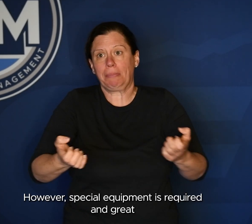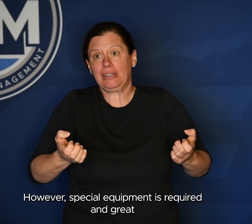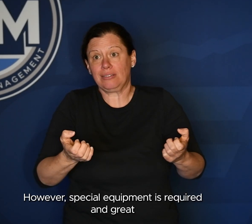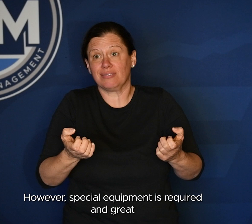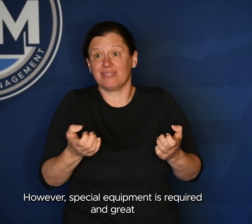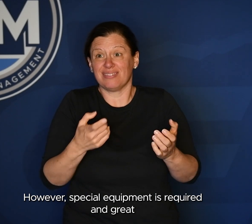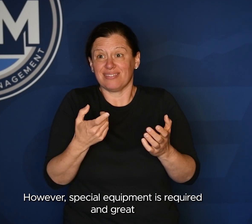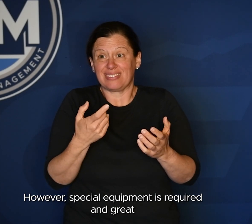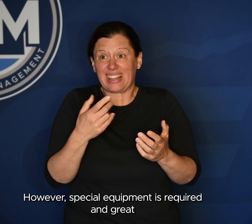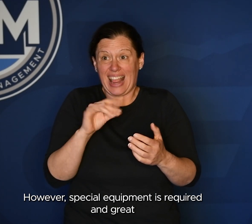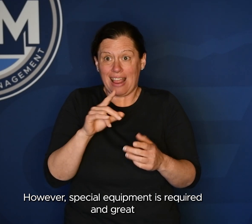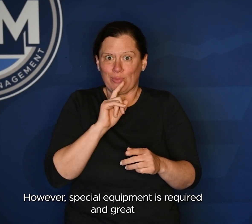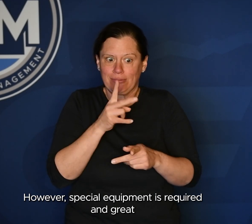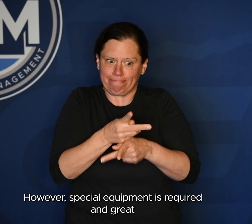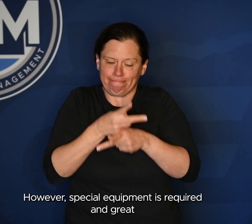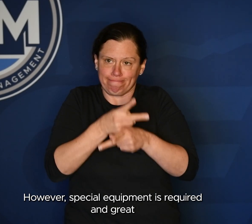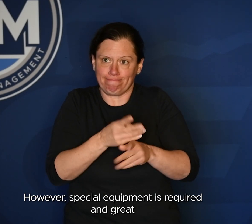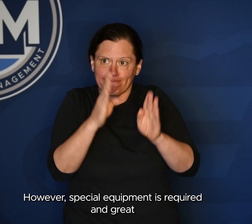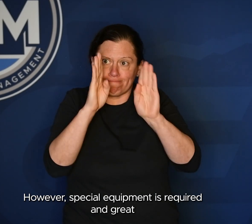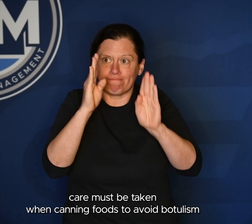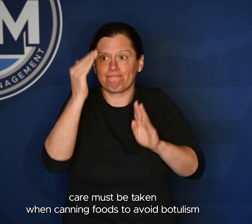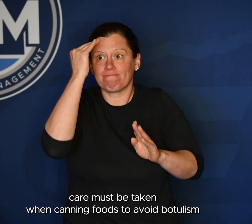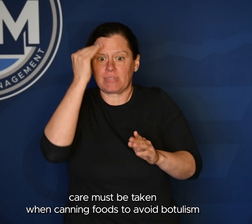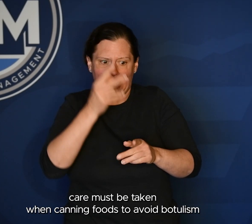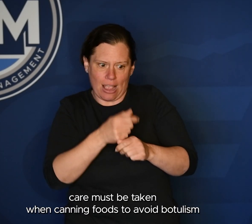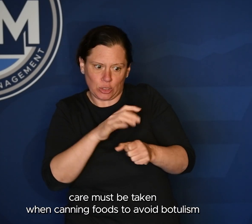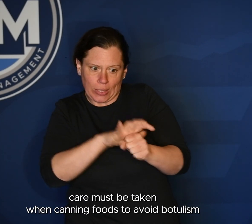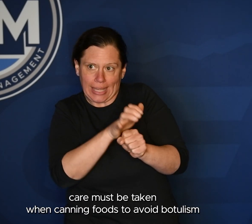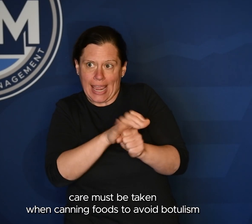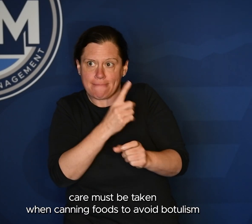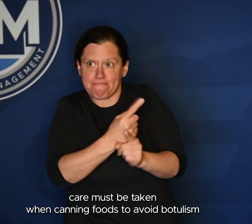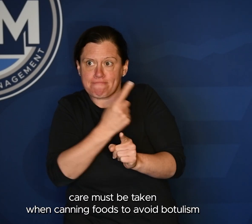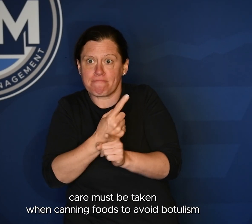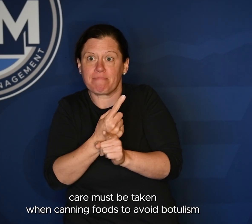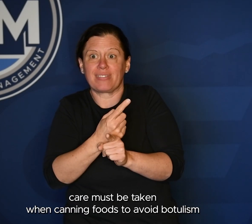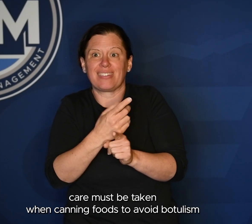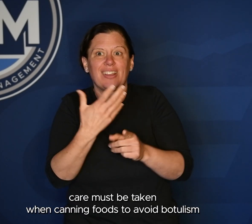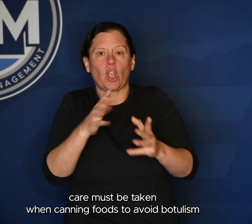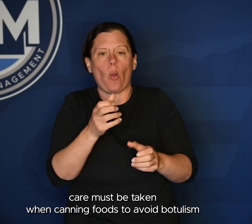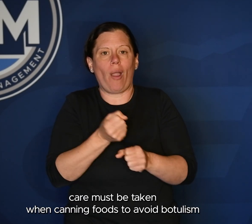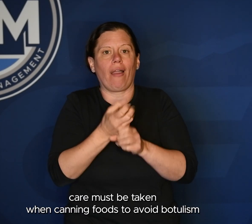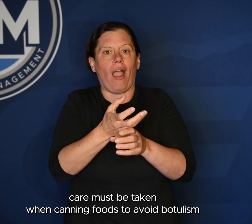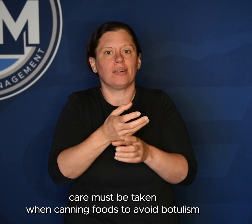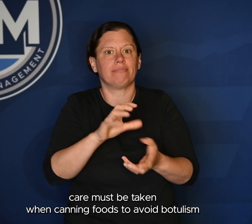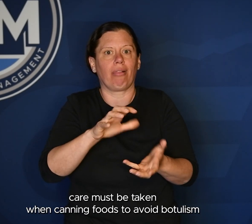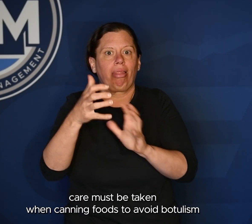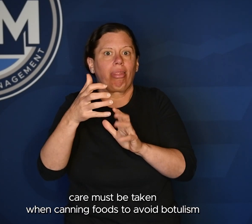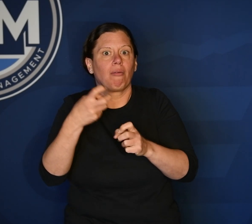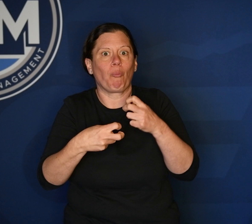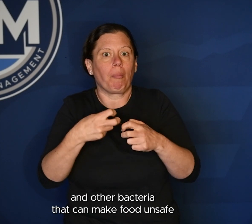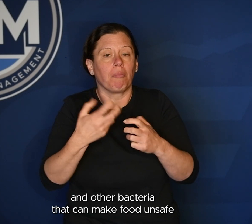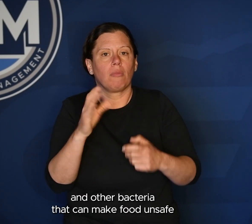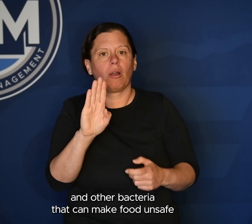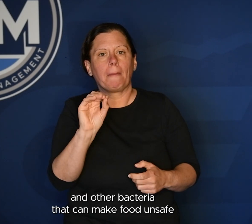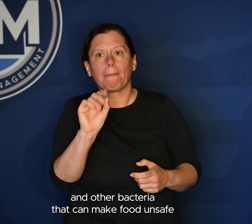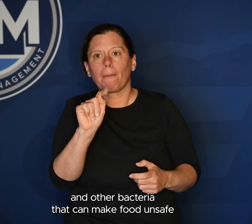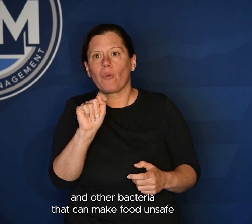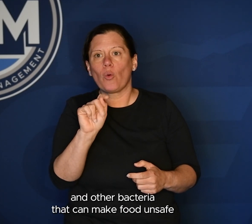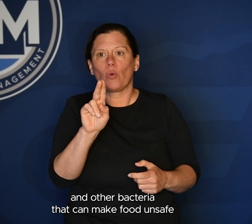However, special equipment is required and great care must be taken when canning foods to avoid botulism and other bacteria that